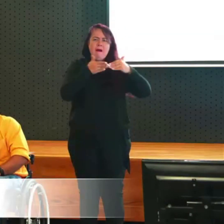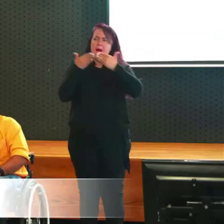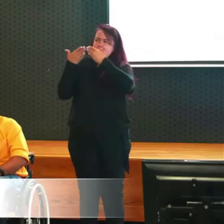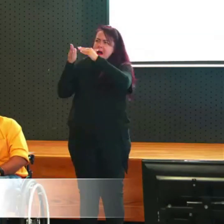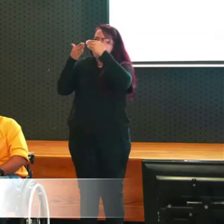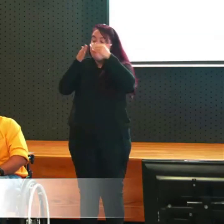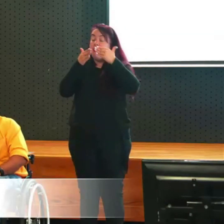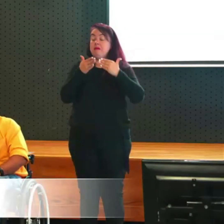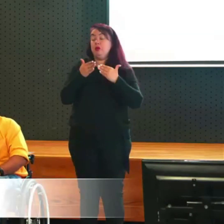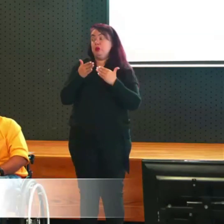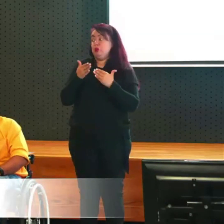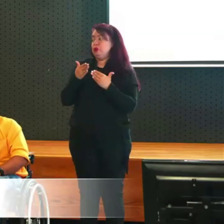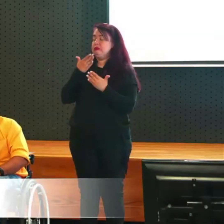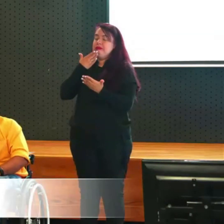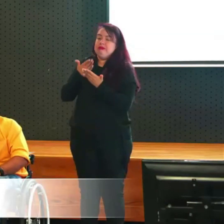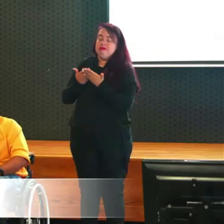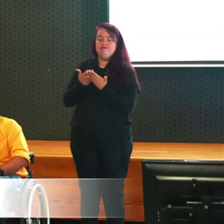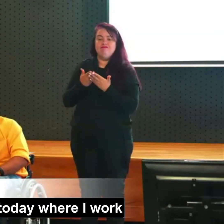Unfortunately,